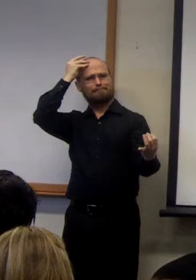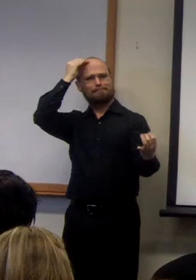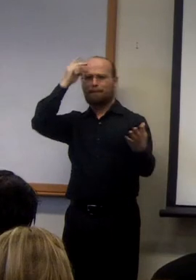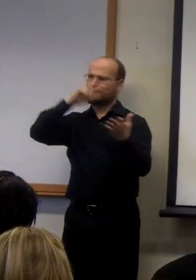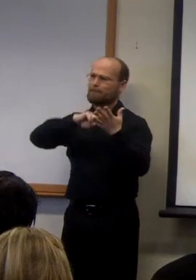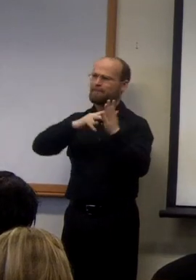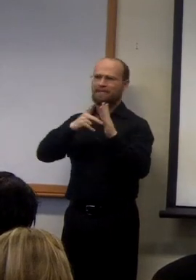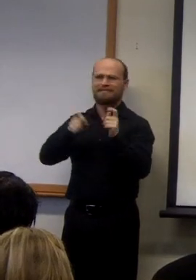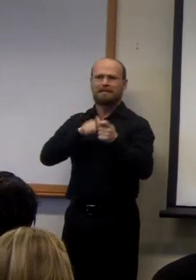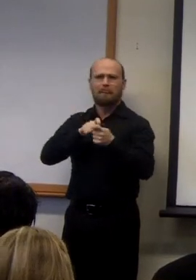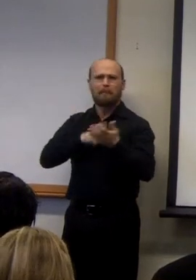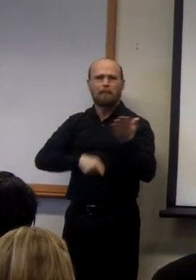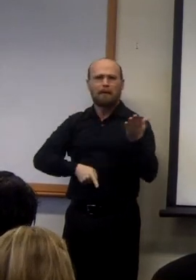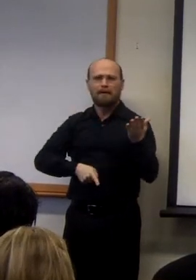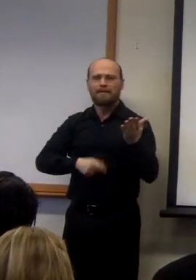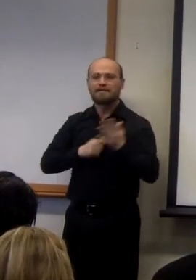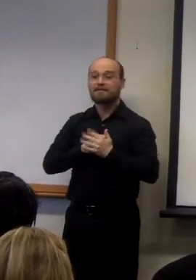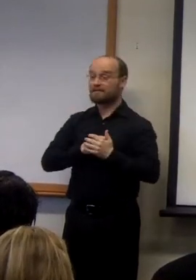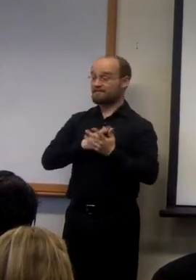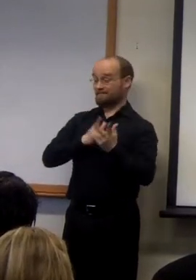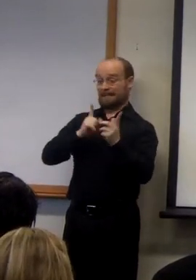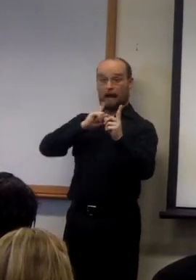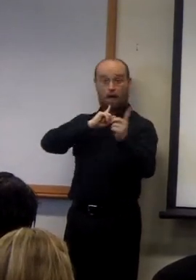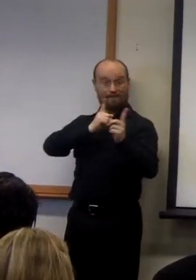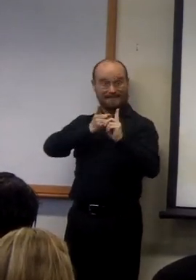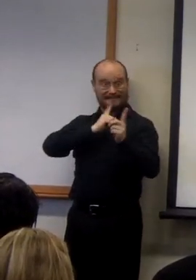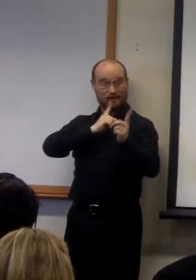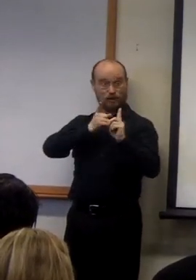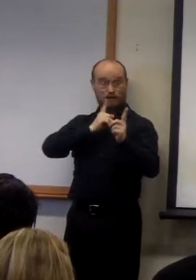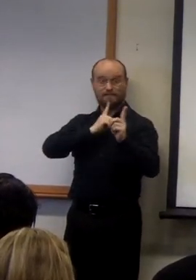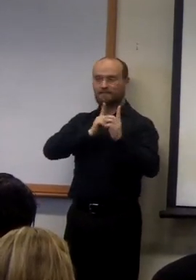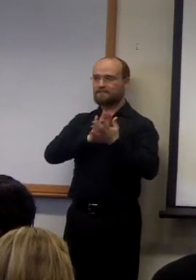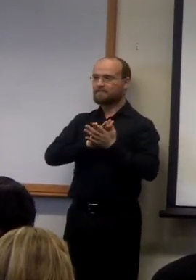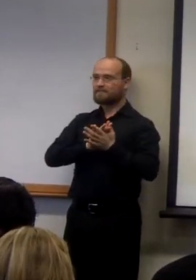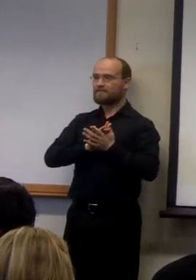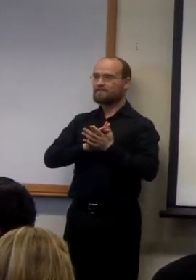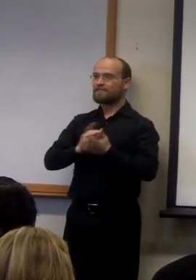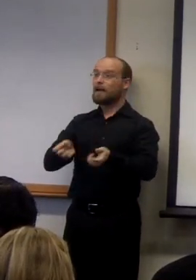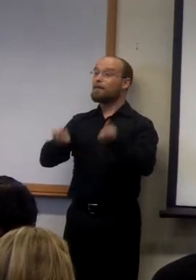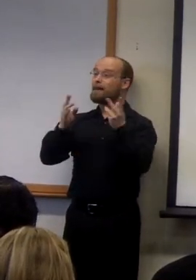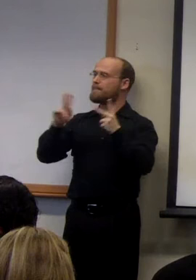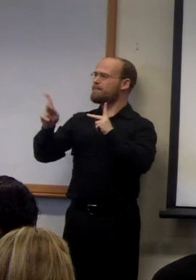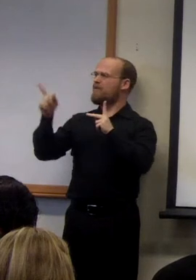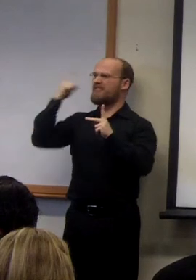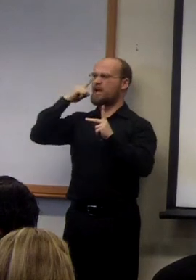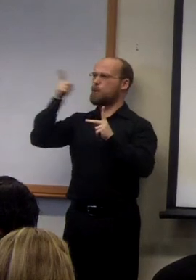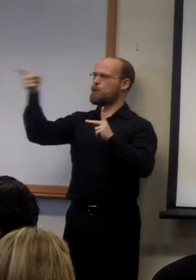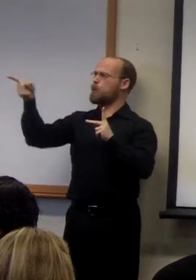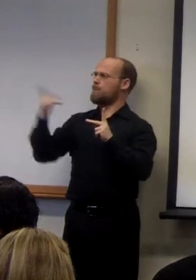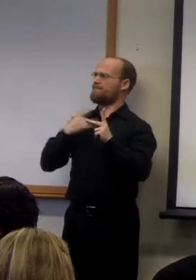And in conversations that I've been having with people, there's this I've been accused of being a separatist.